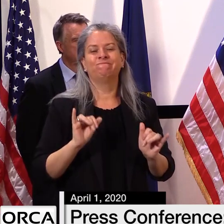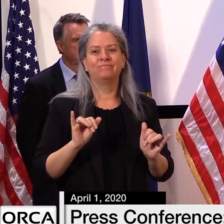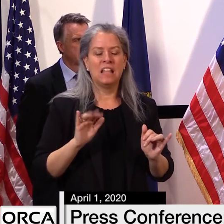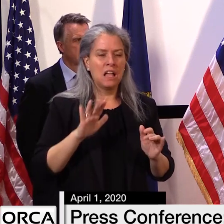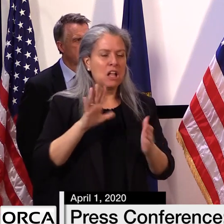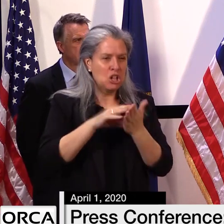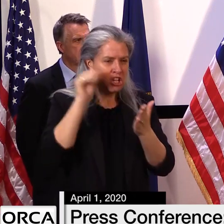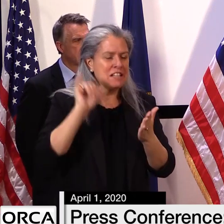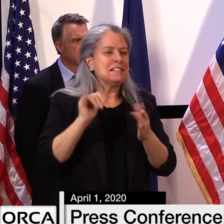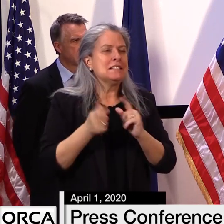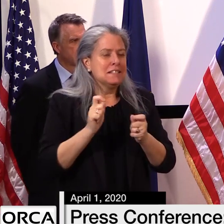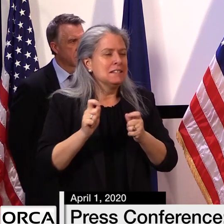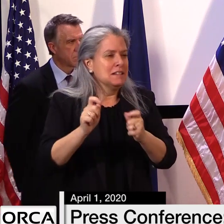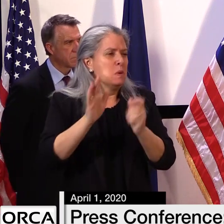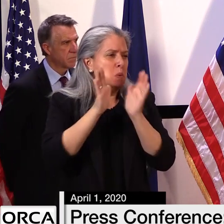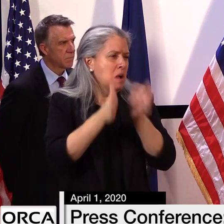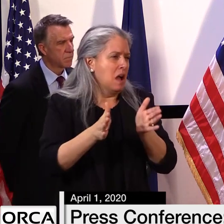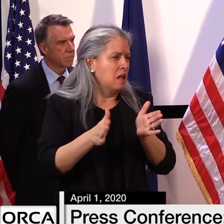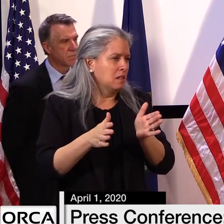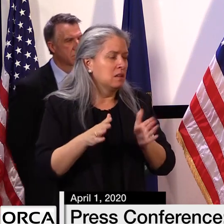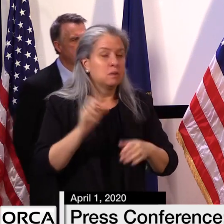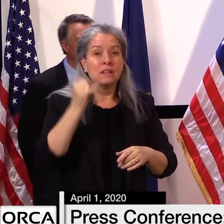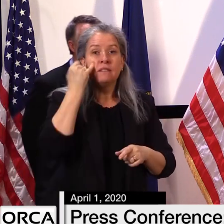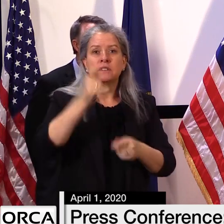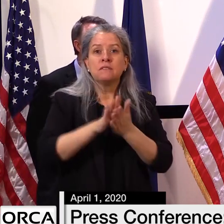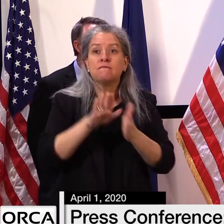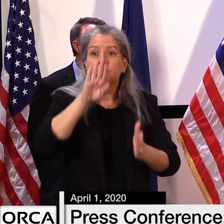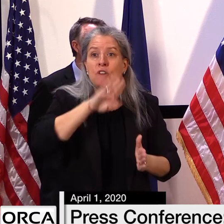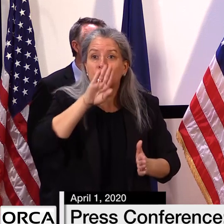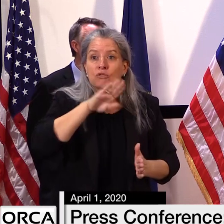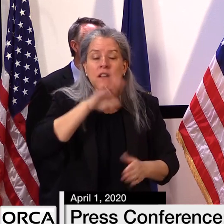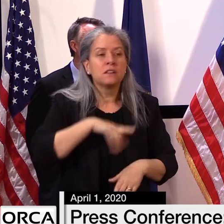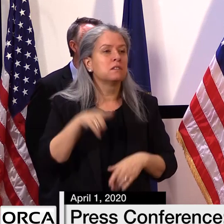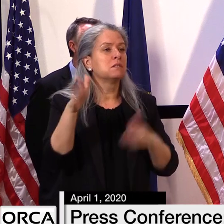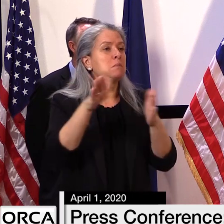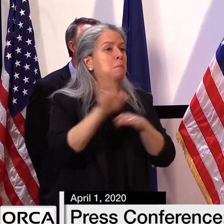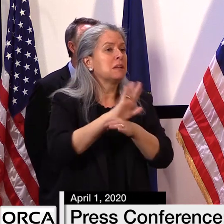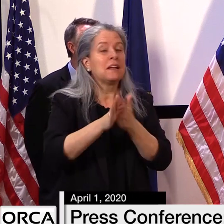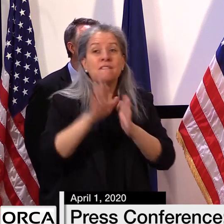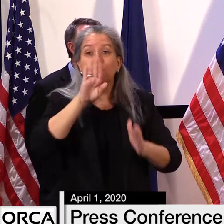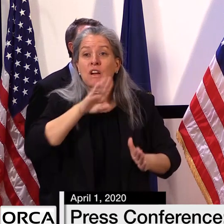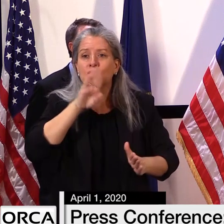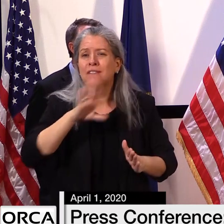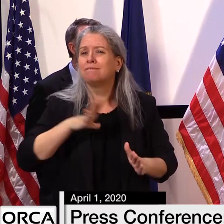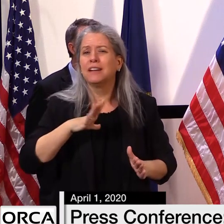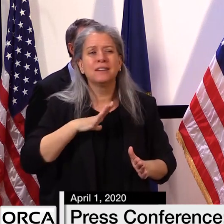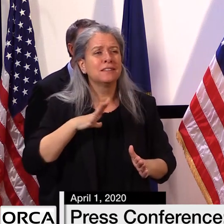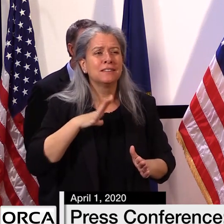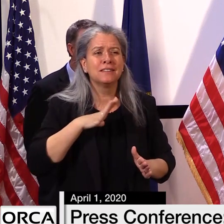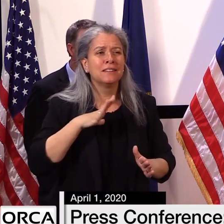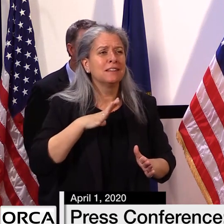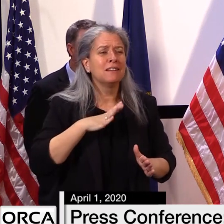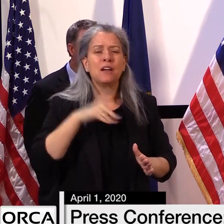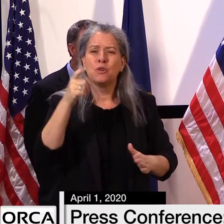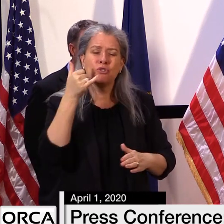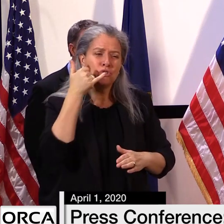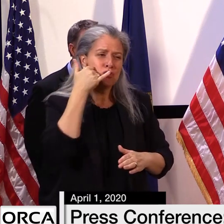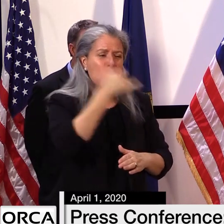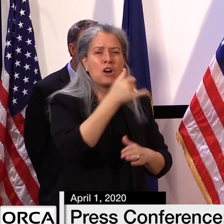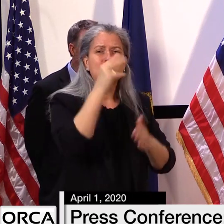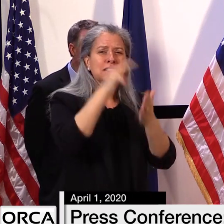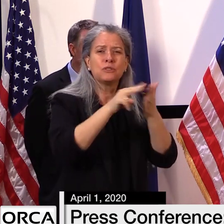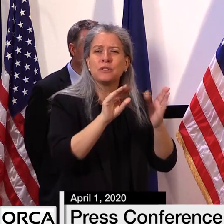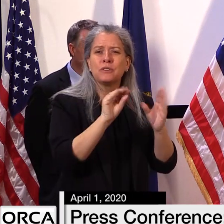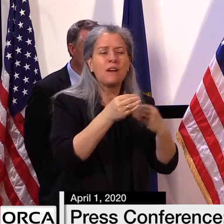claims. Any Vermonter who's getting frustrated or small business who's getting frustrated, they can call the secretary's office,